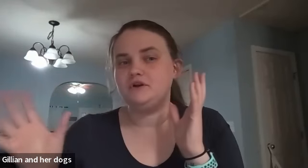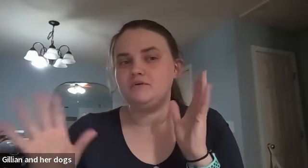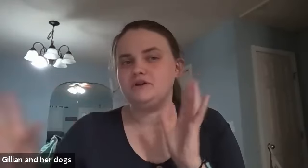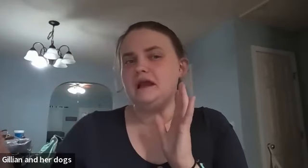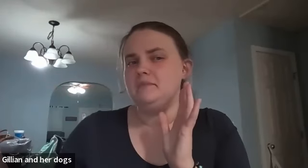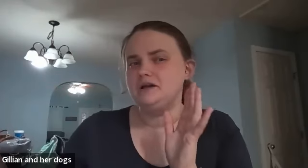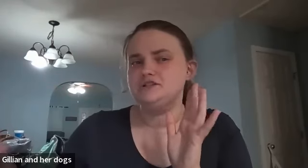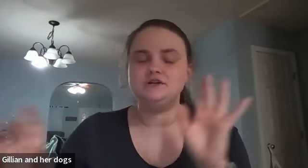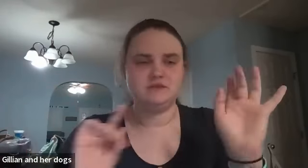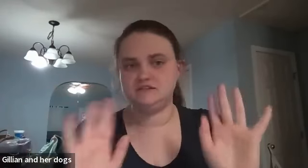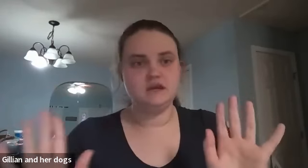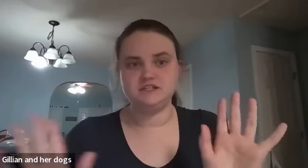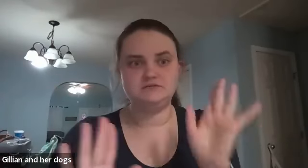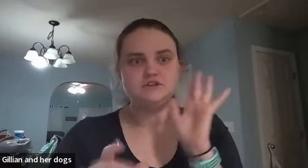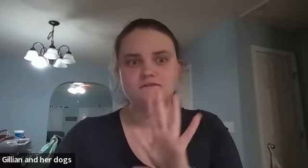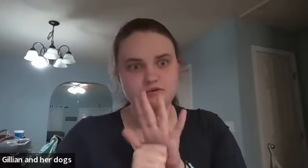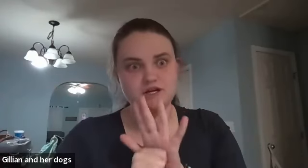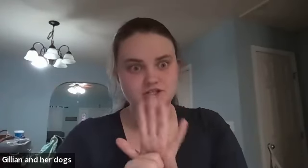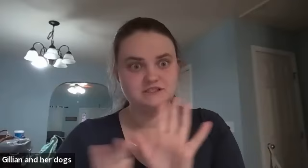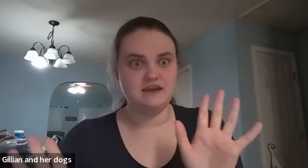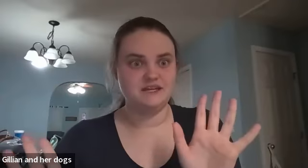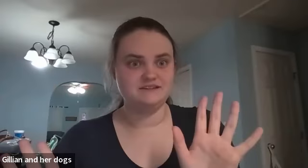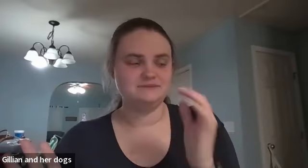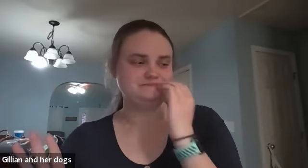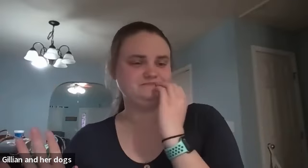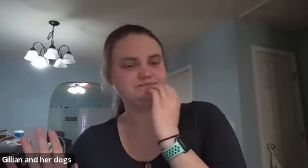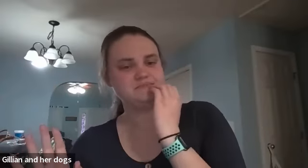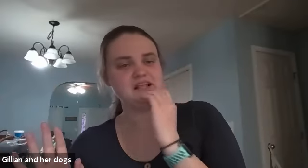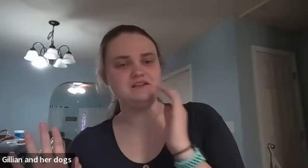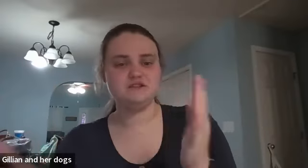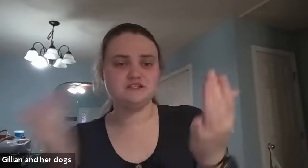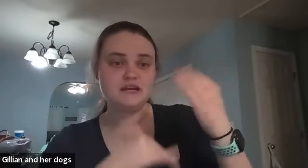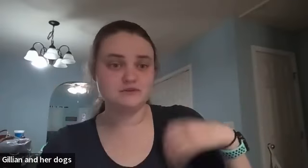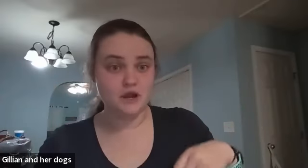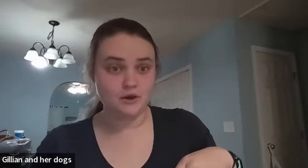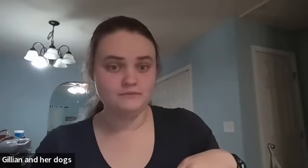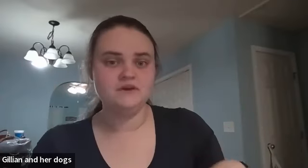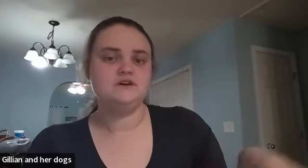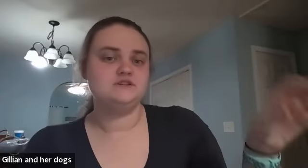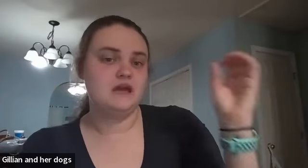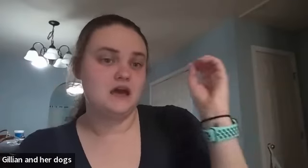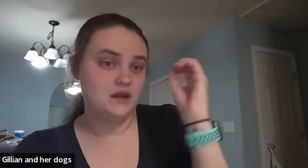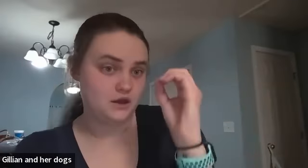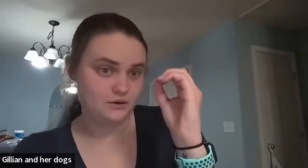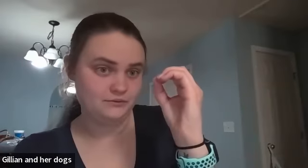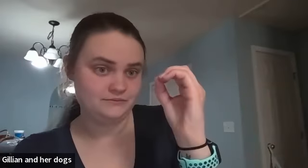don't, you're like, I'm not sure, that's okay too. Don't feel pressured to have to answer. So let's go back to our O. So we had O,